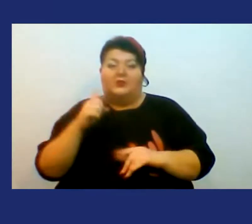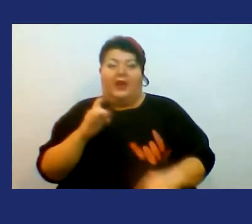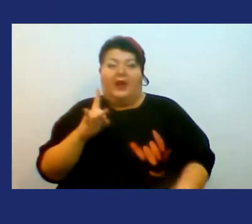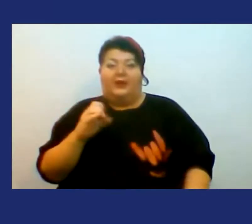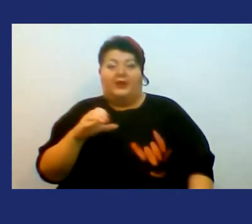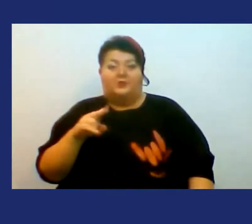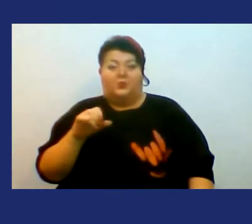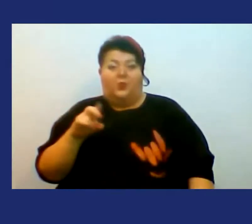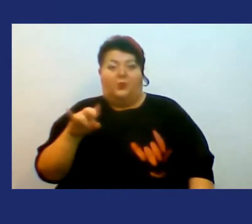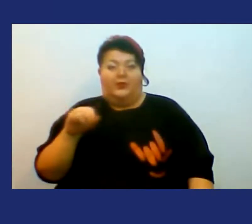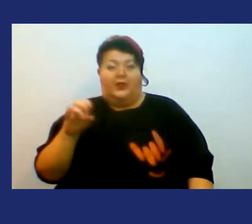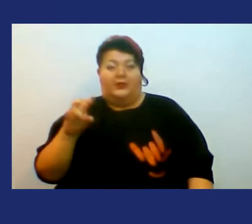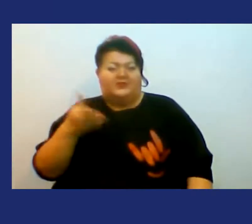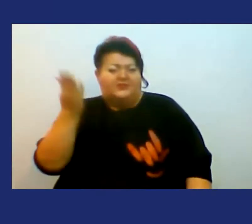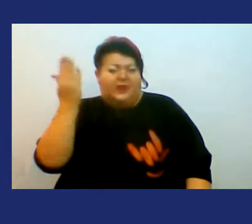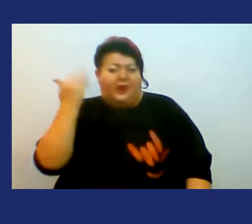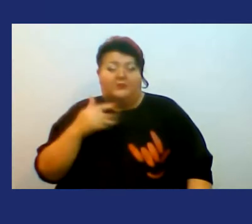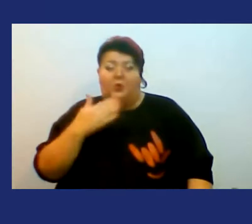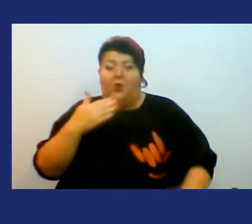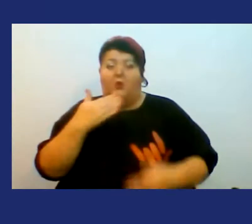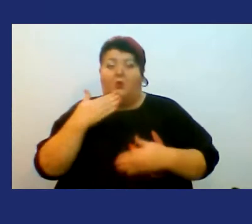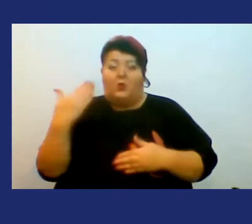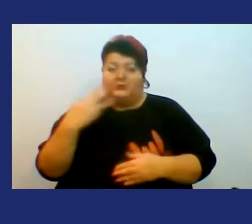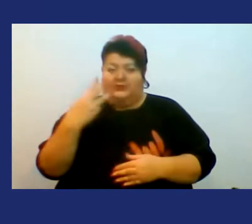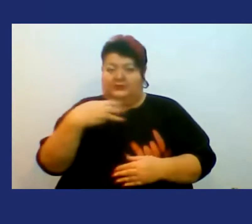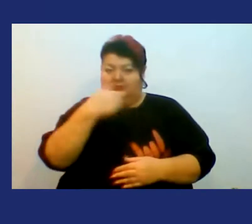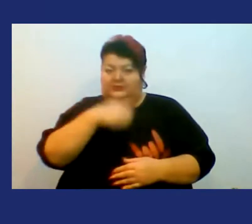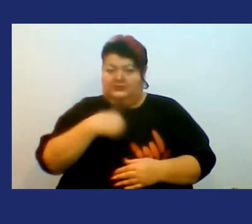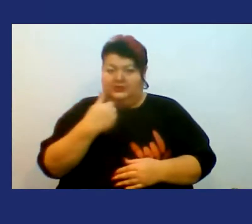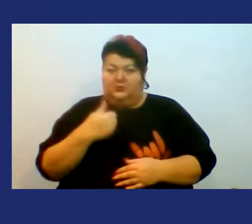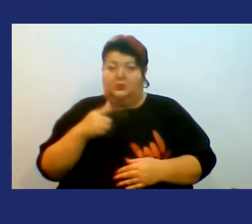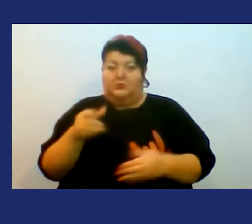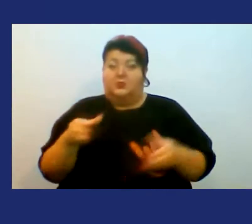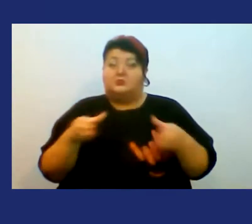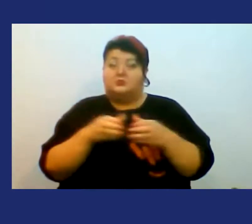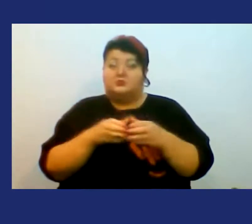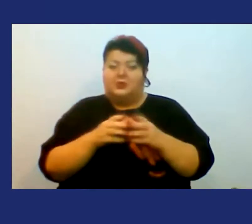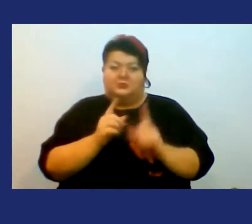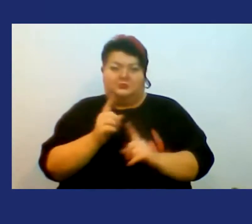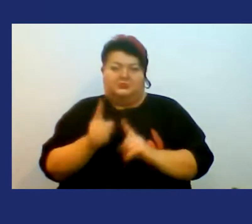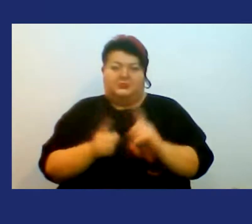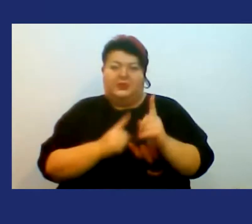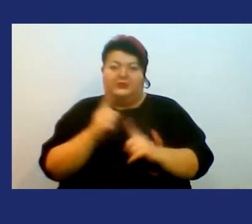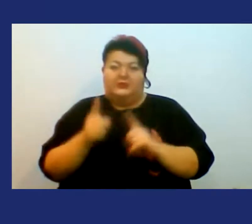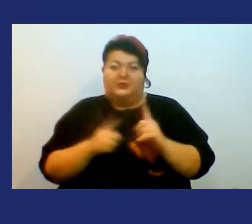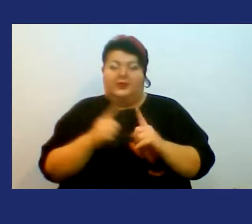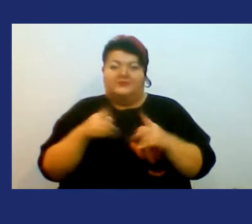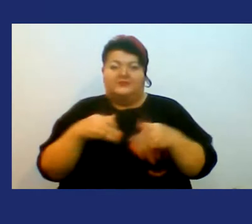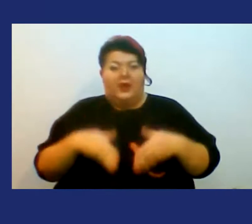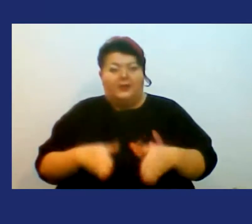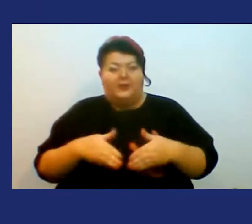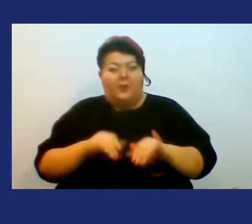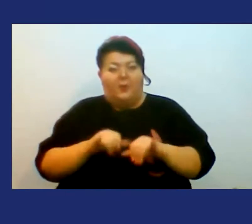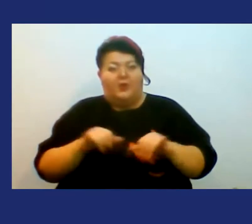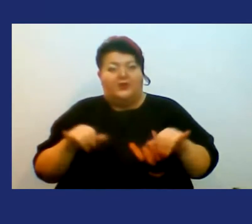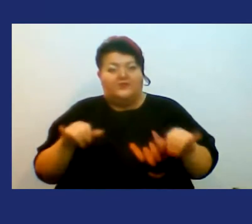time. But over the last 30 years, the state has changed a lot. The population has grown. You have a